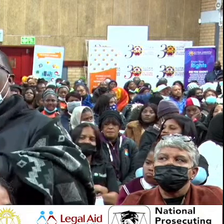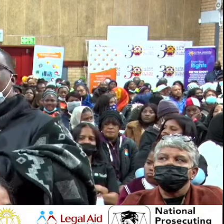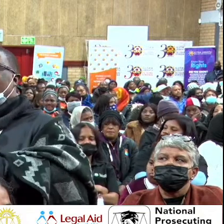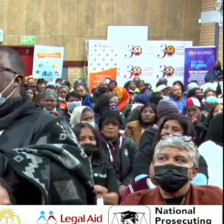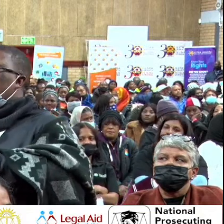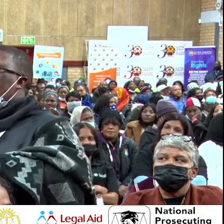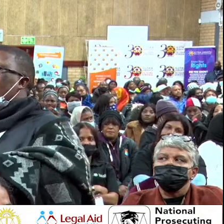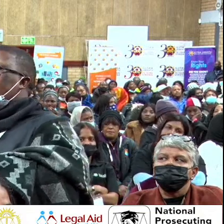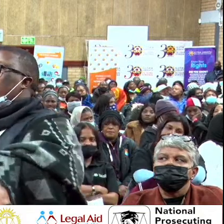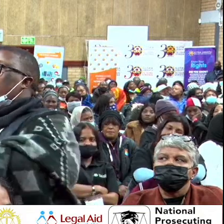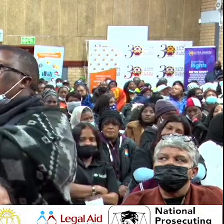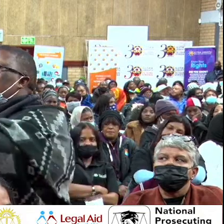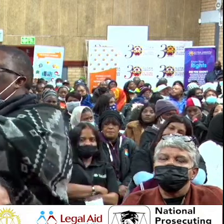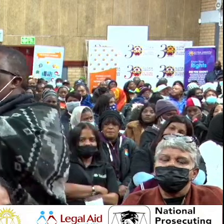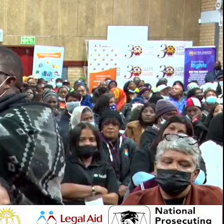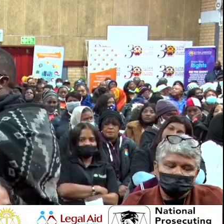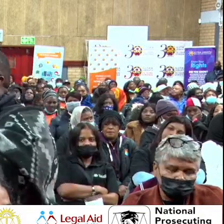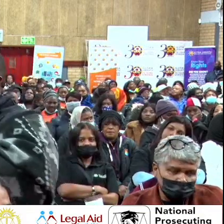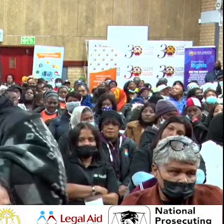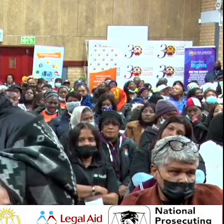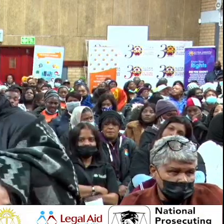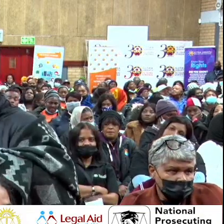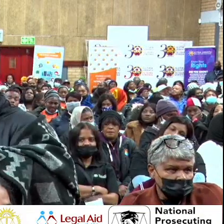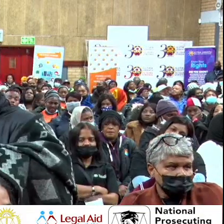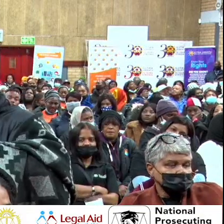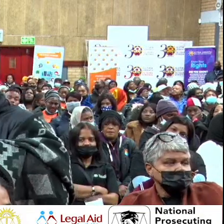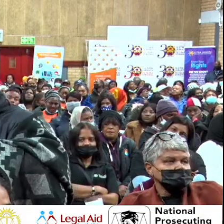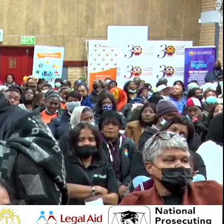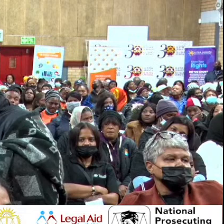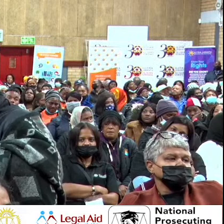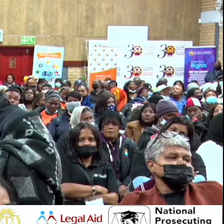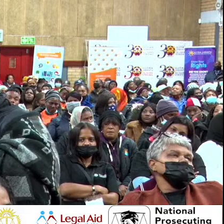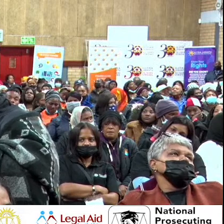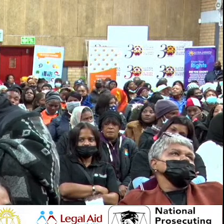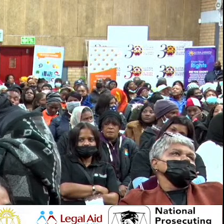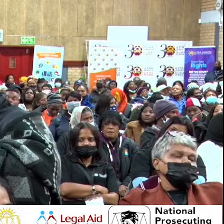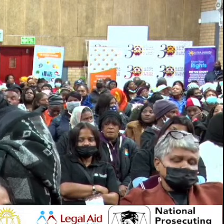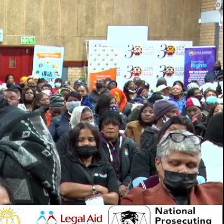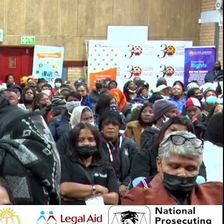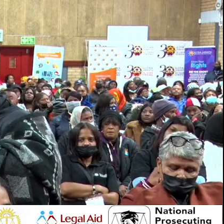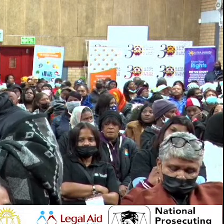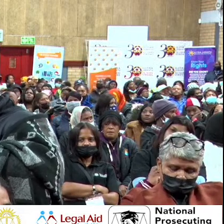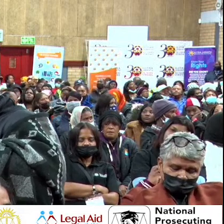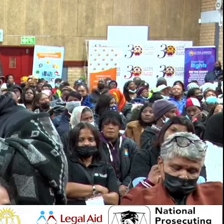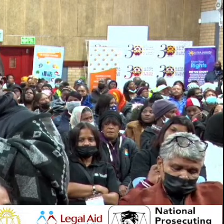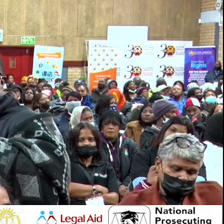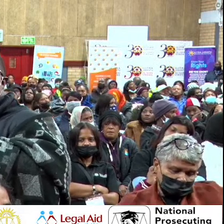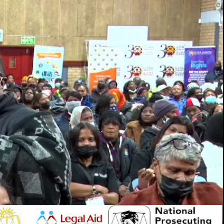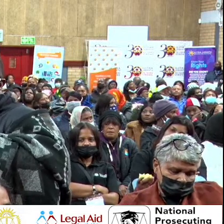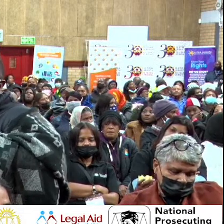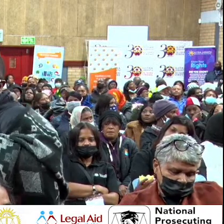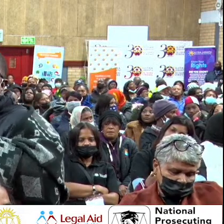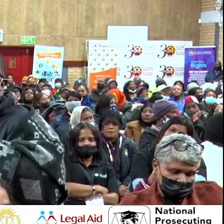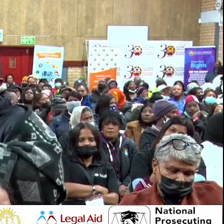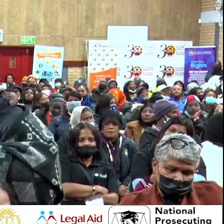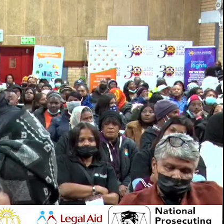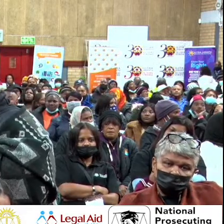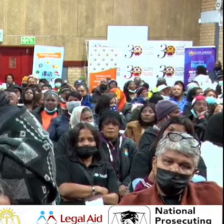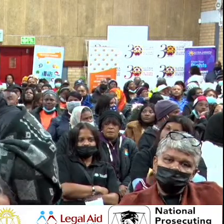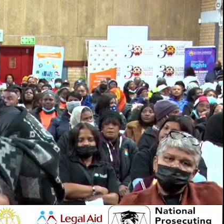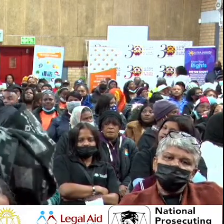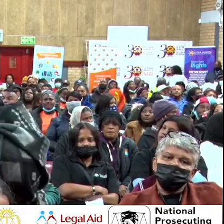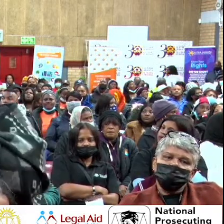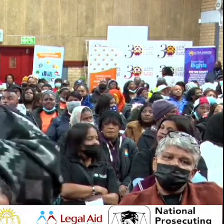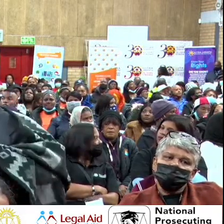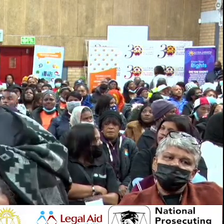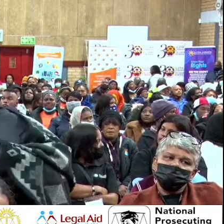even identified a spot down there. We said the department can utilize, even if it's one office, twice a week to